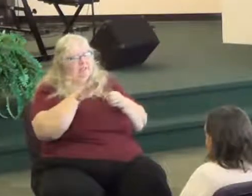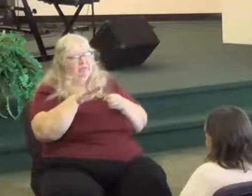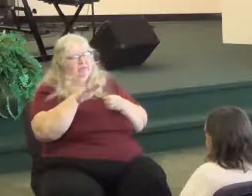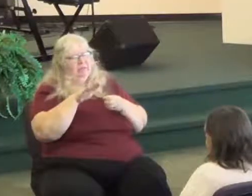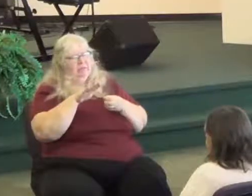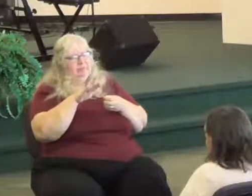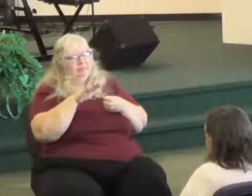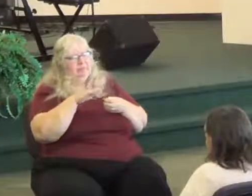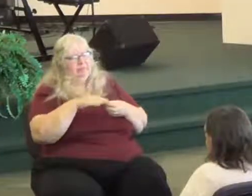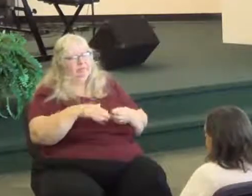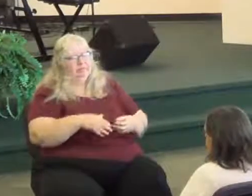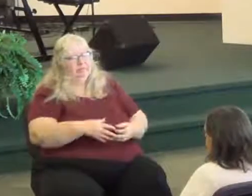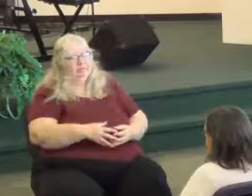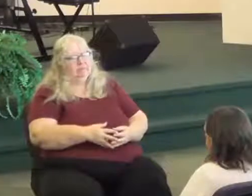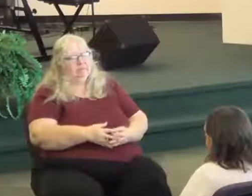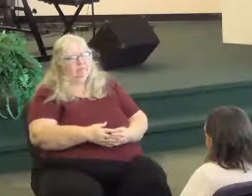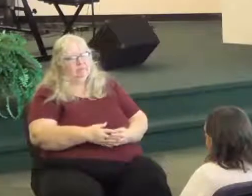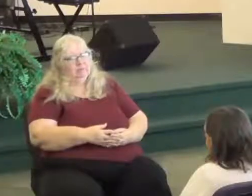pray.